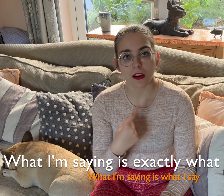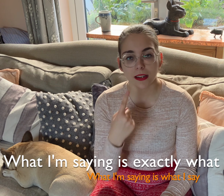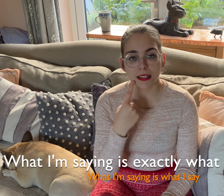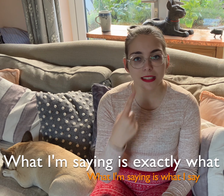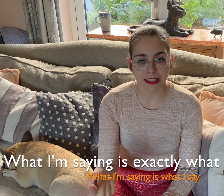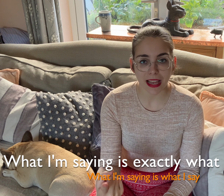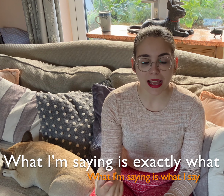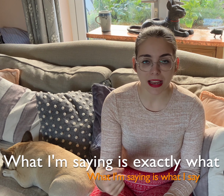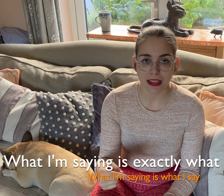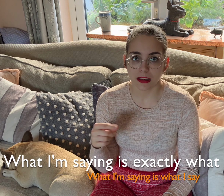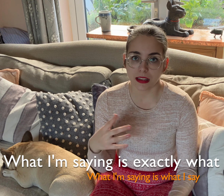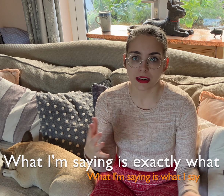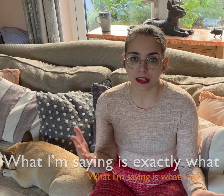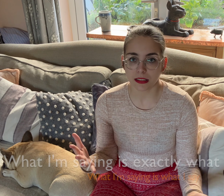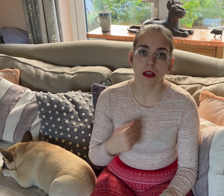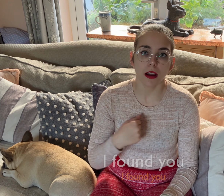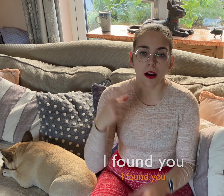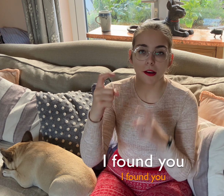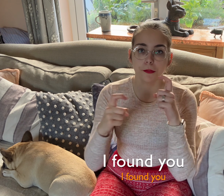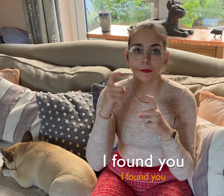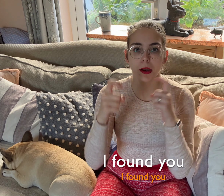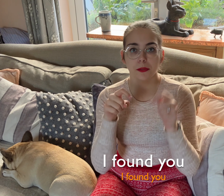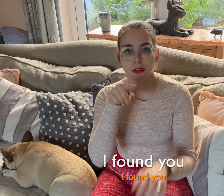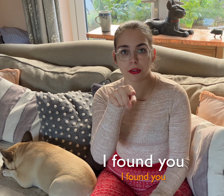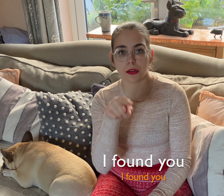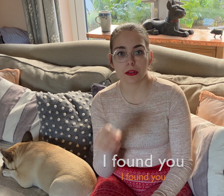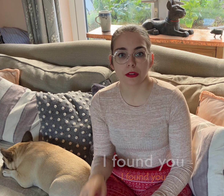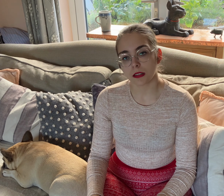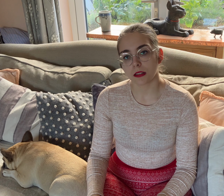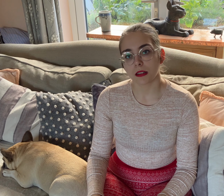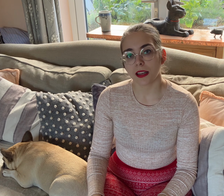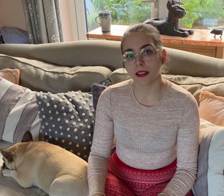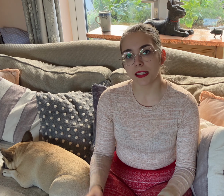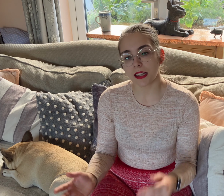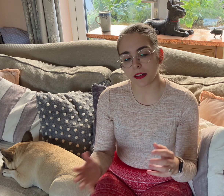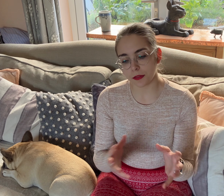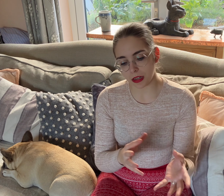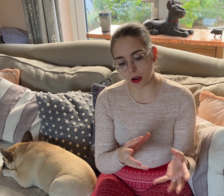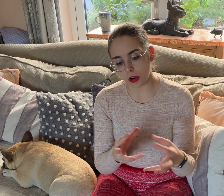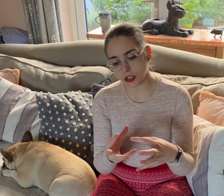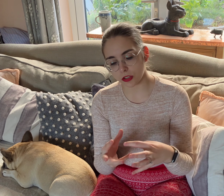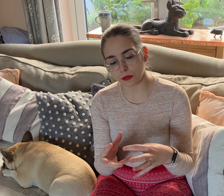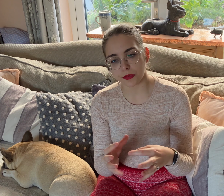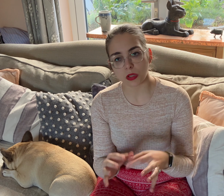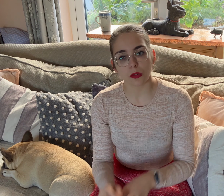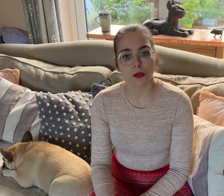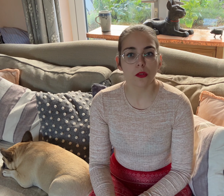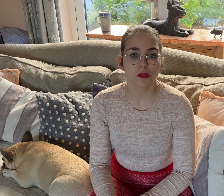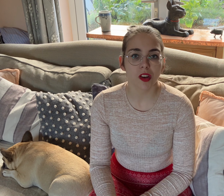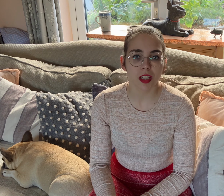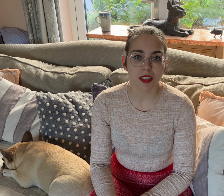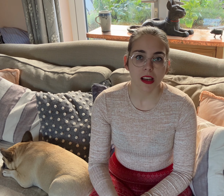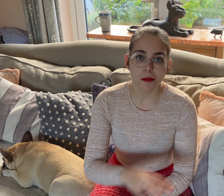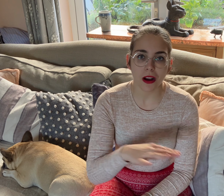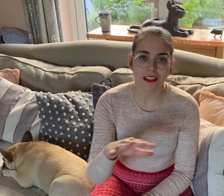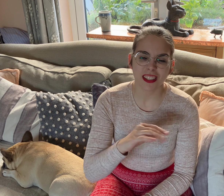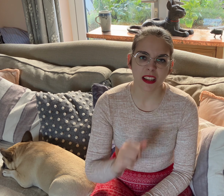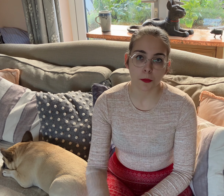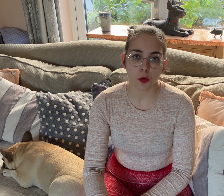say it is. I found you. And this kind of like arches over to the fourth first. But I just take a pause